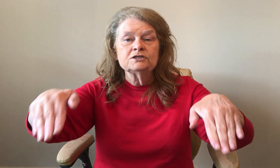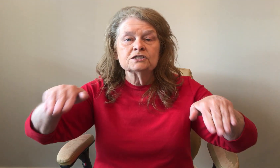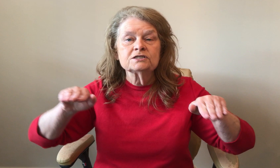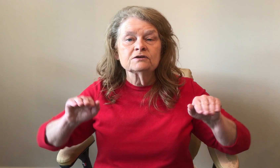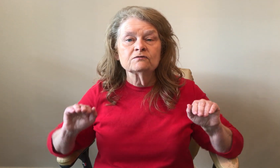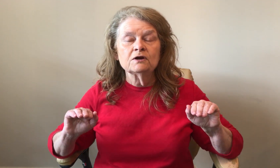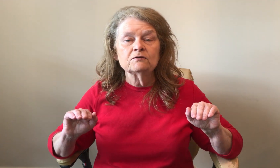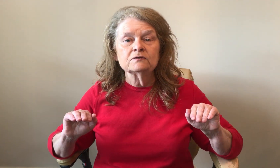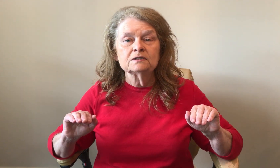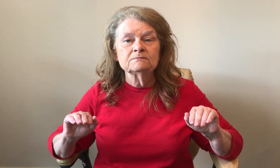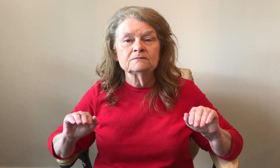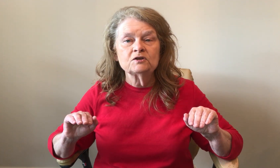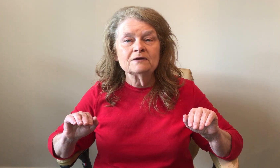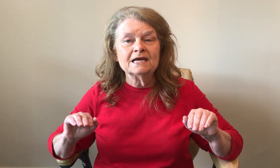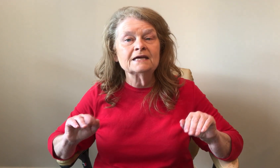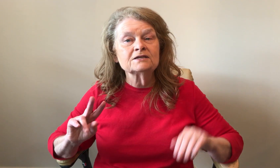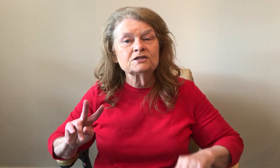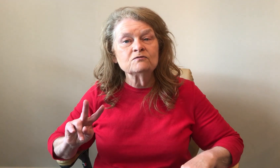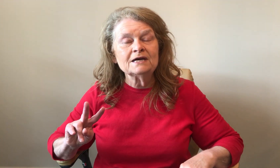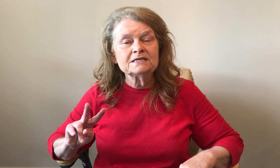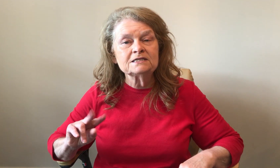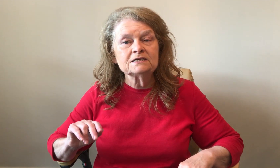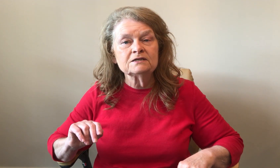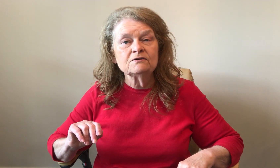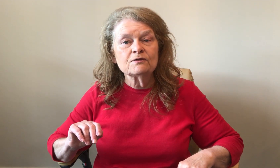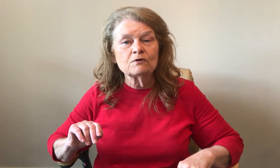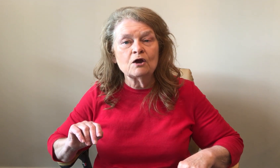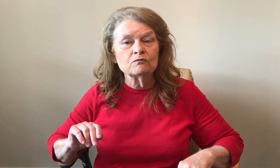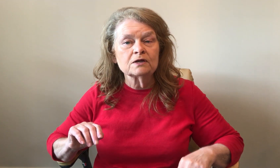just the throne. So again, two ways to do throne.